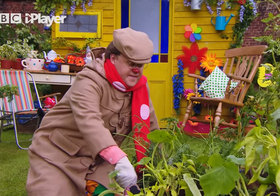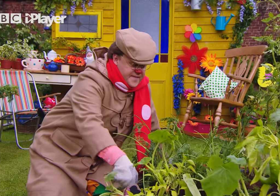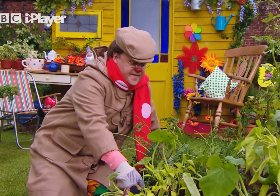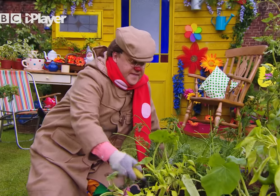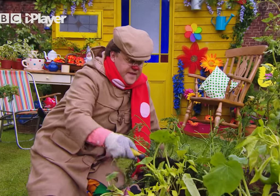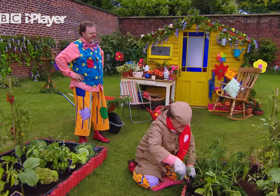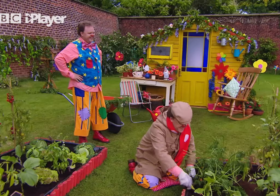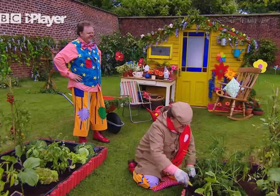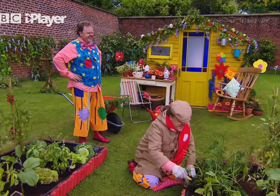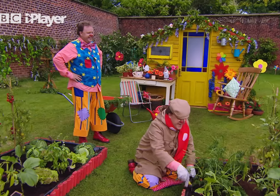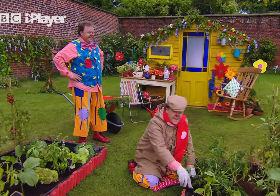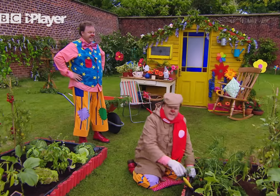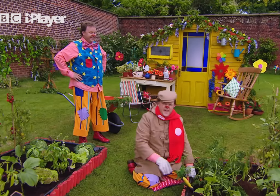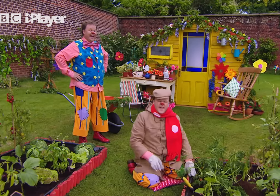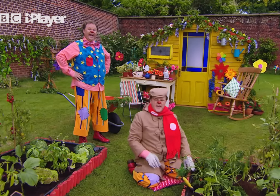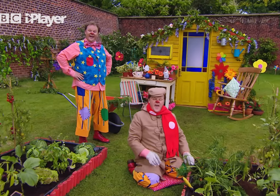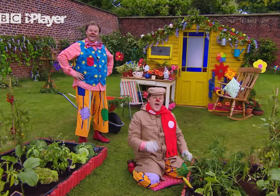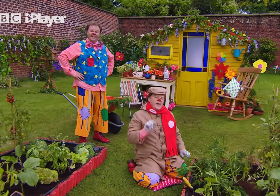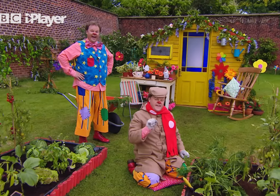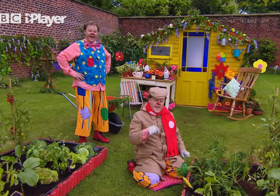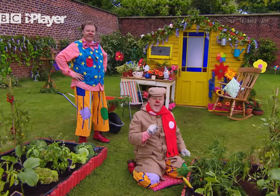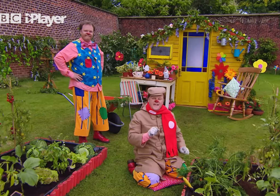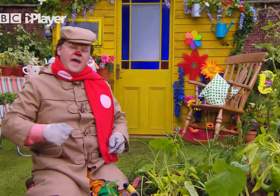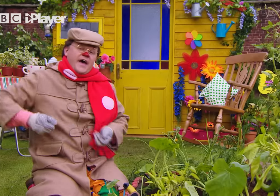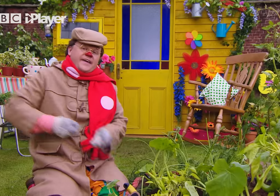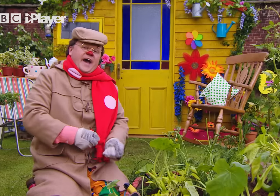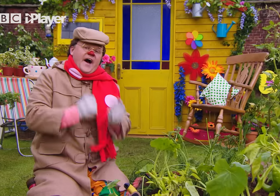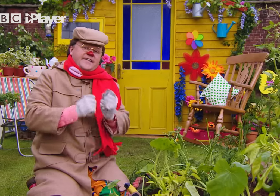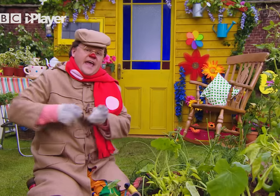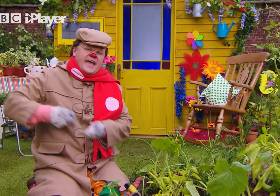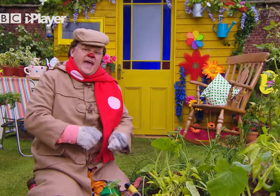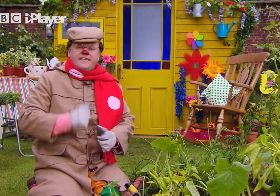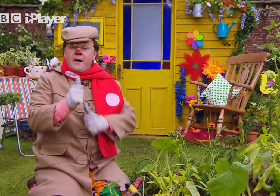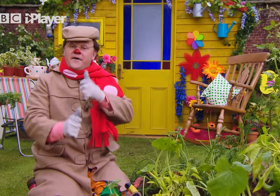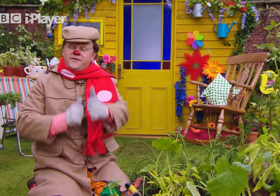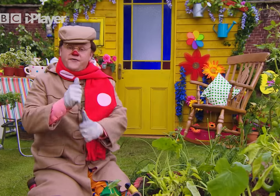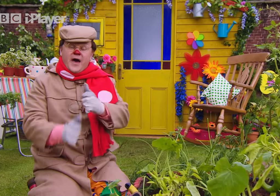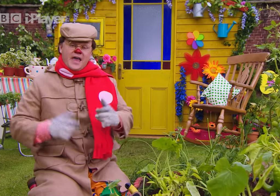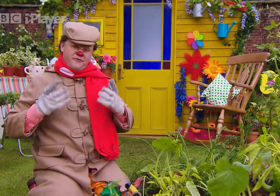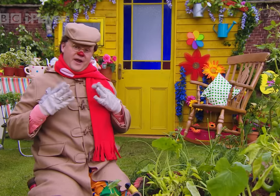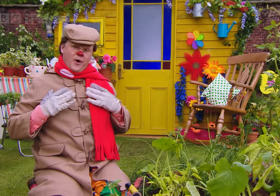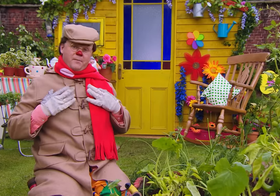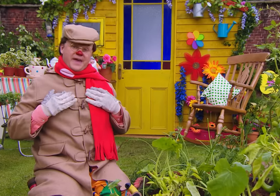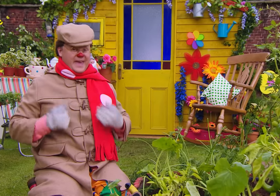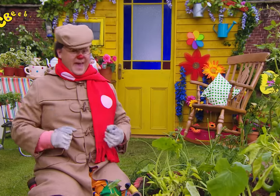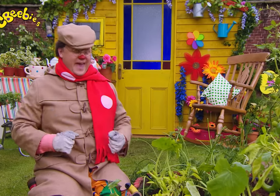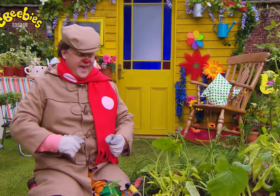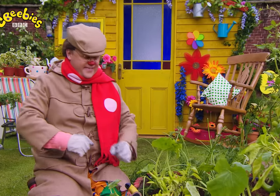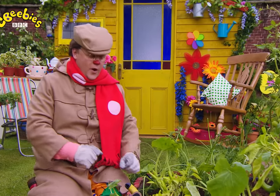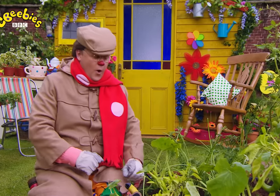Is gardening your hobby, Grandad Tumble? Yes, gardening is my favourite hobby. Yes,